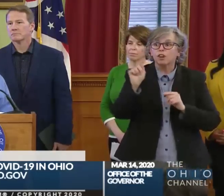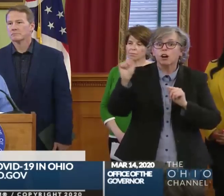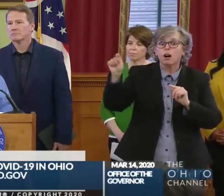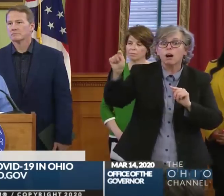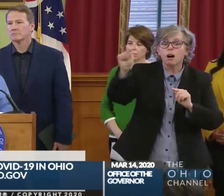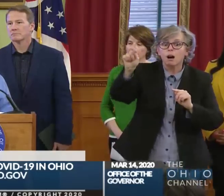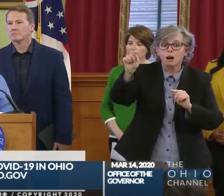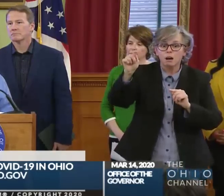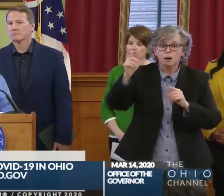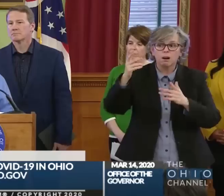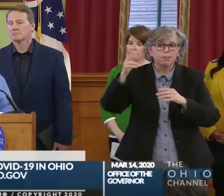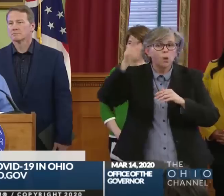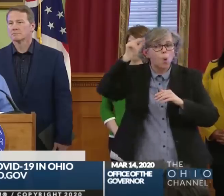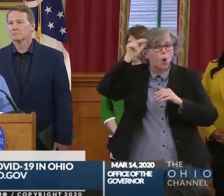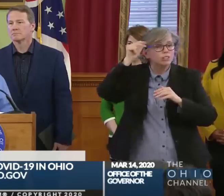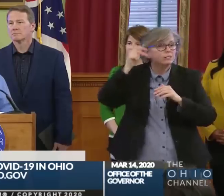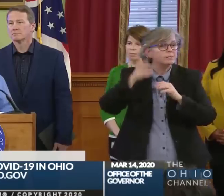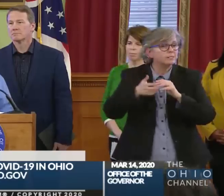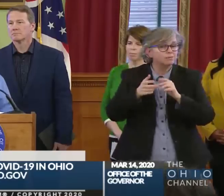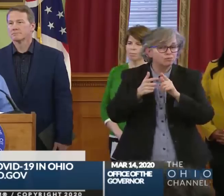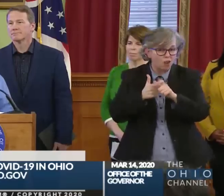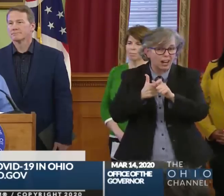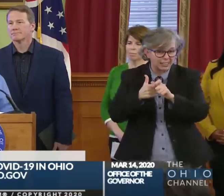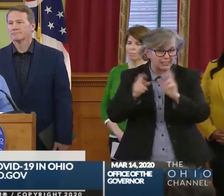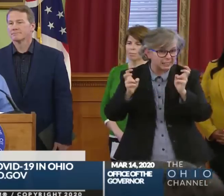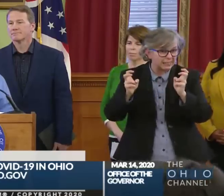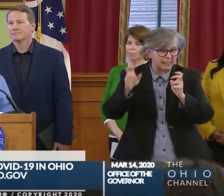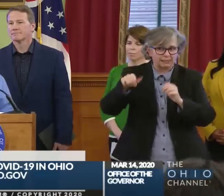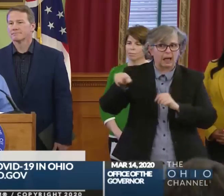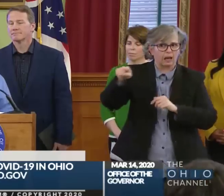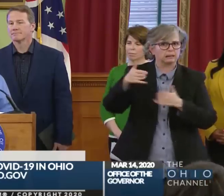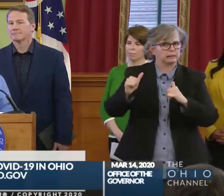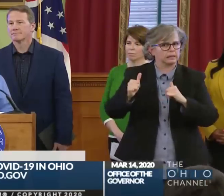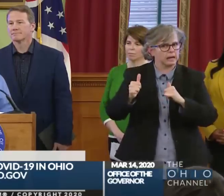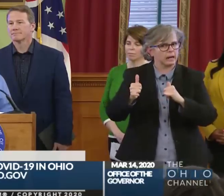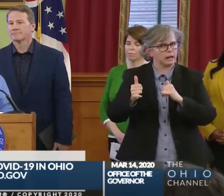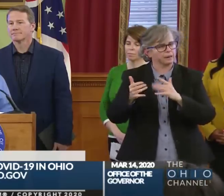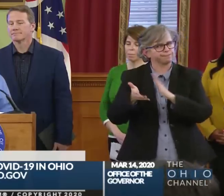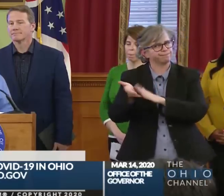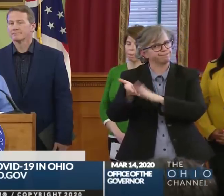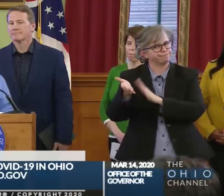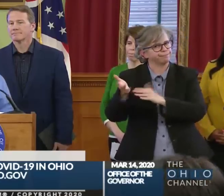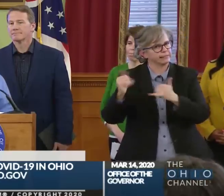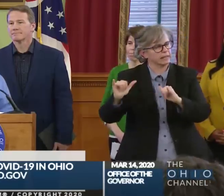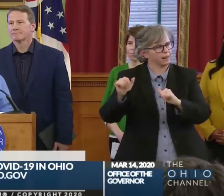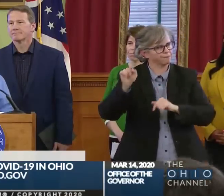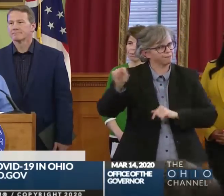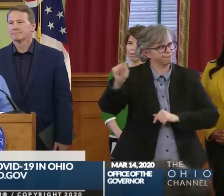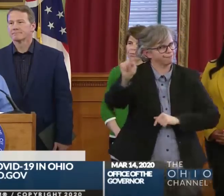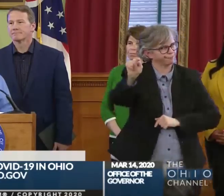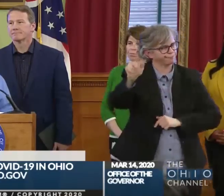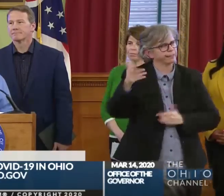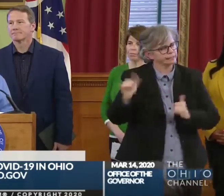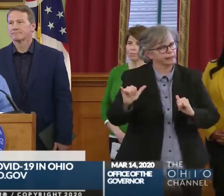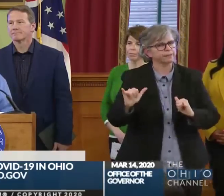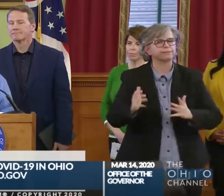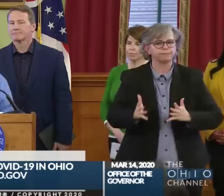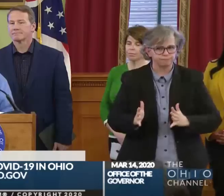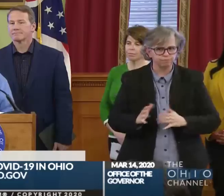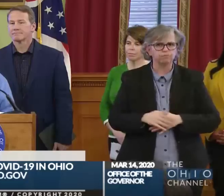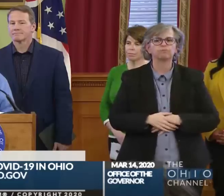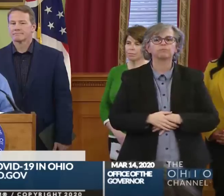that continues. Let me comment. We've had some